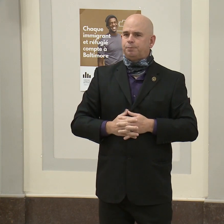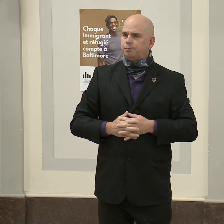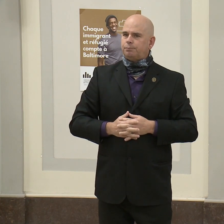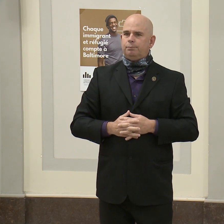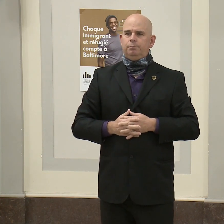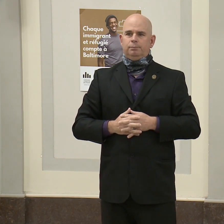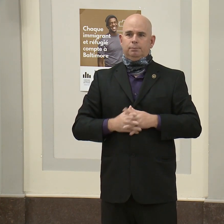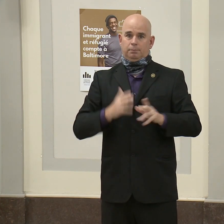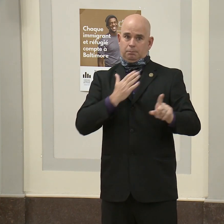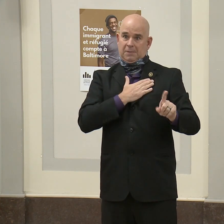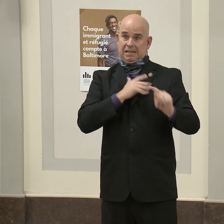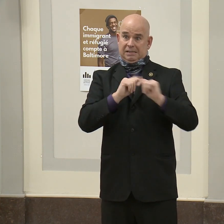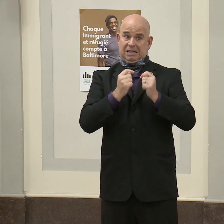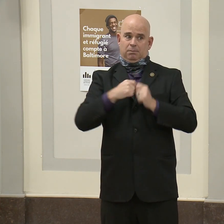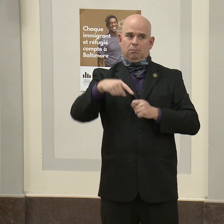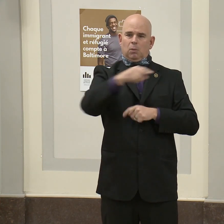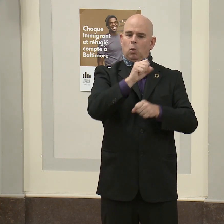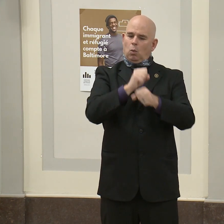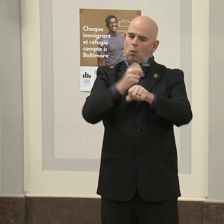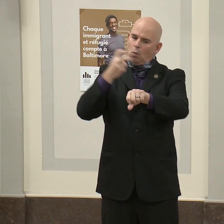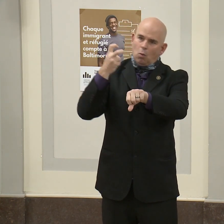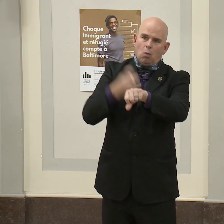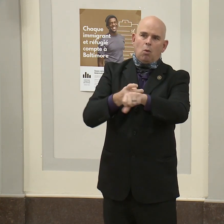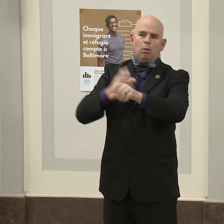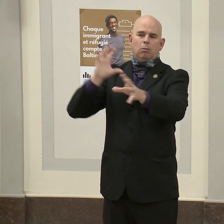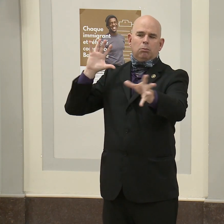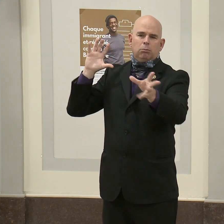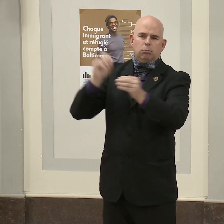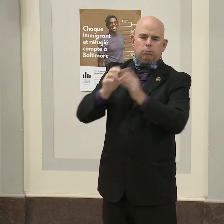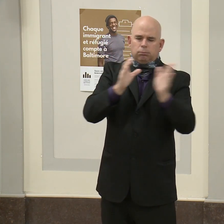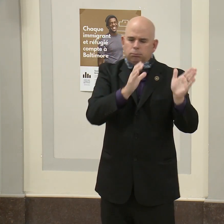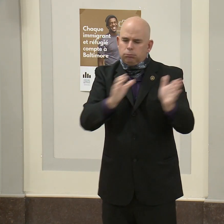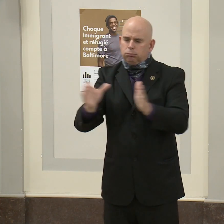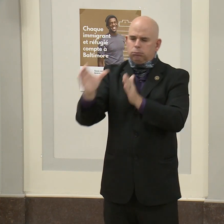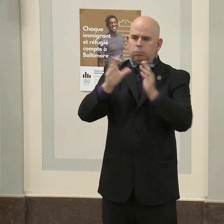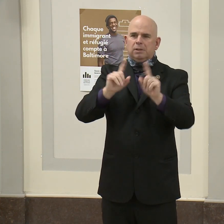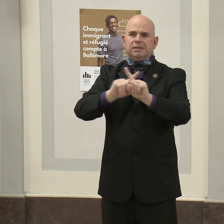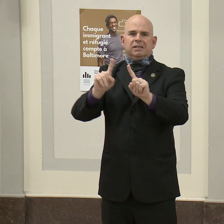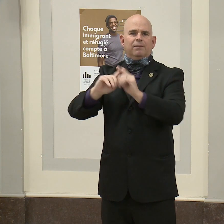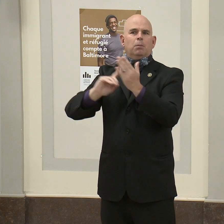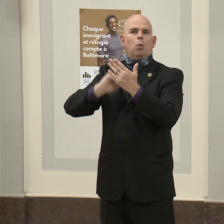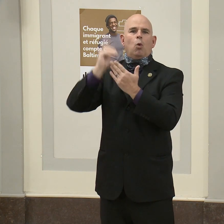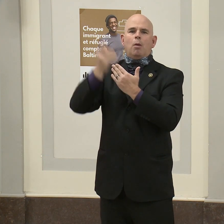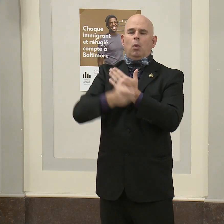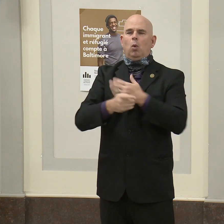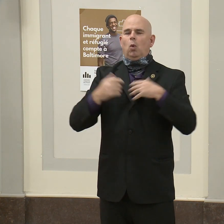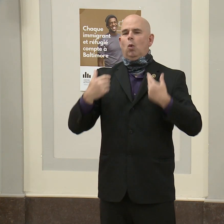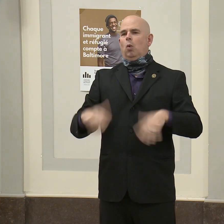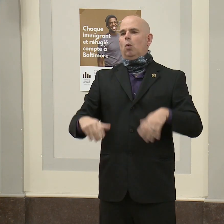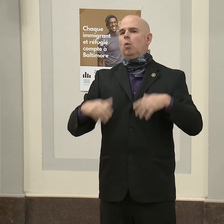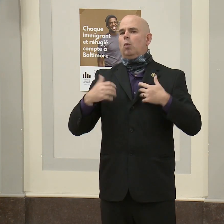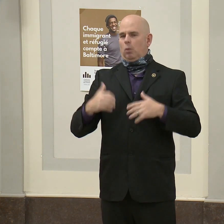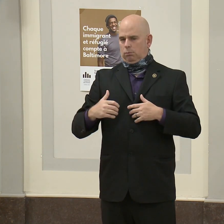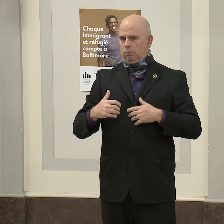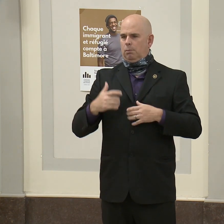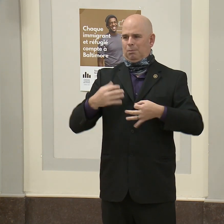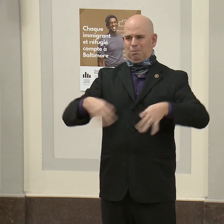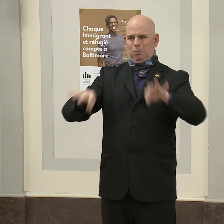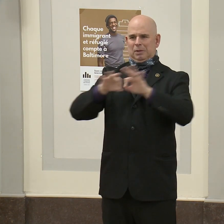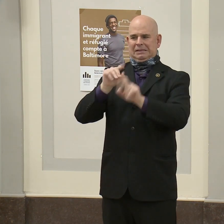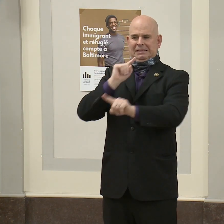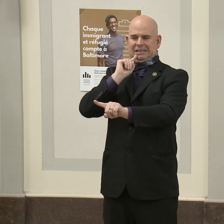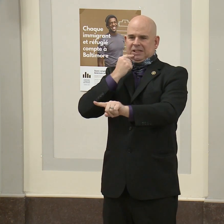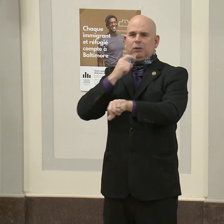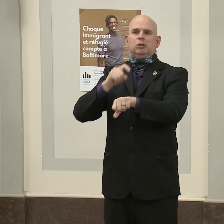this discount program together at such a crucial time. By making this program available, we are taking aggressive steps to